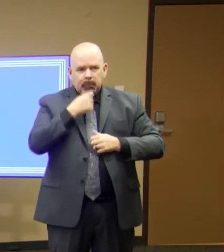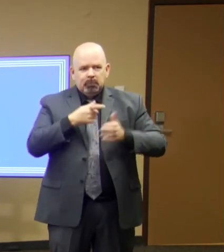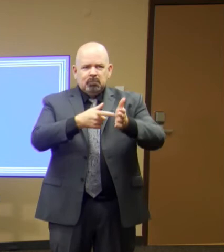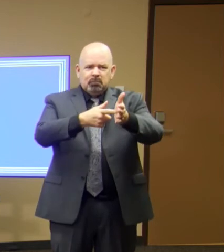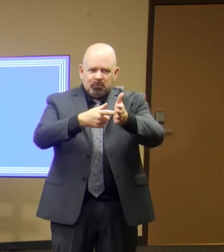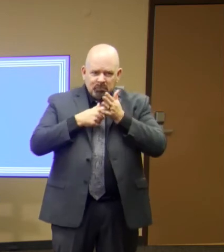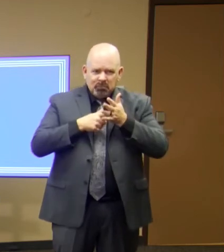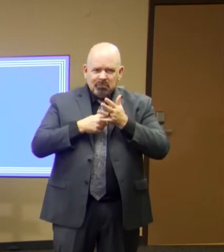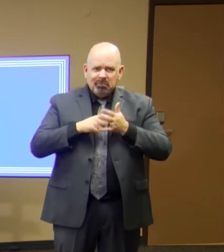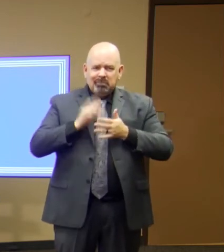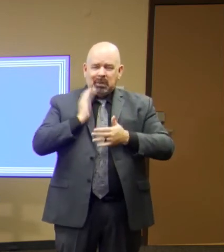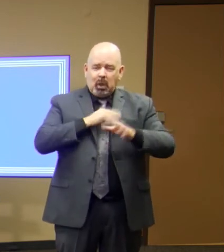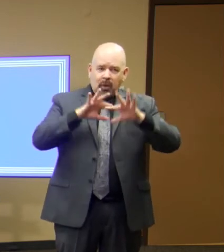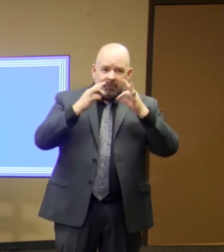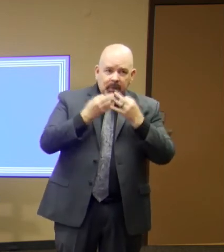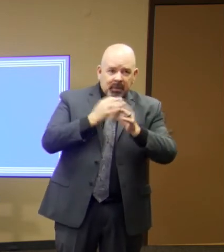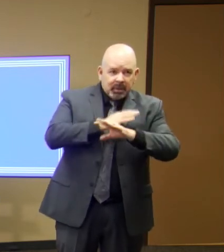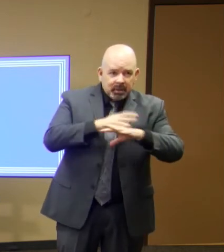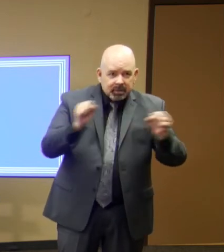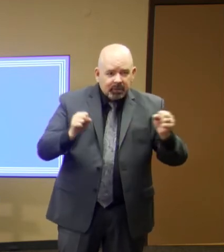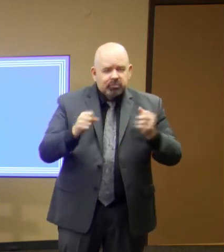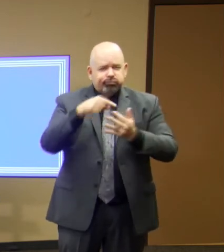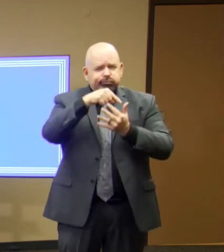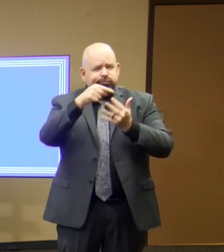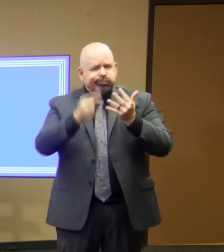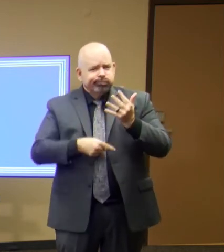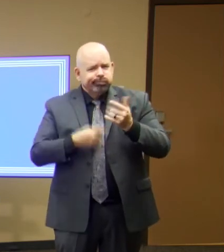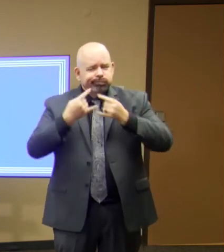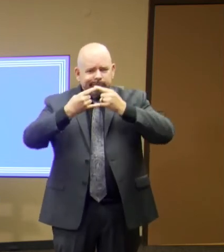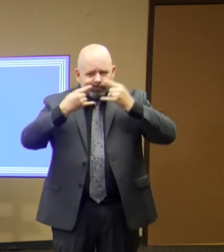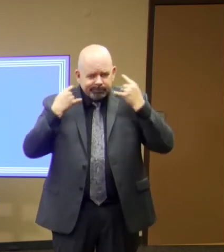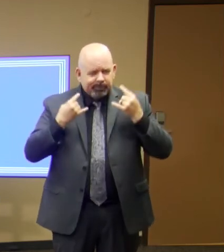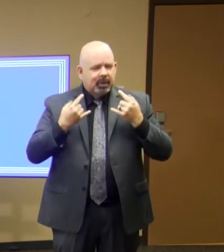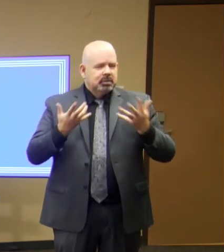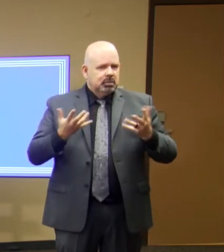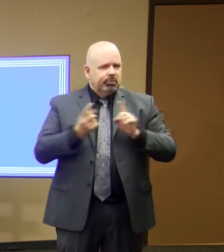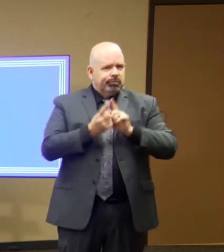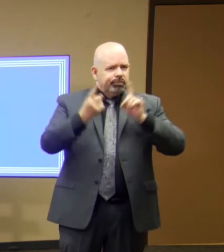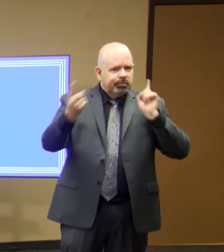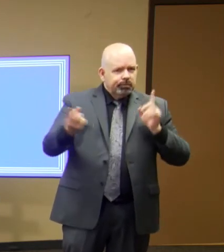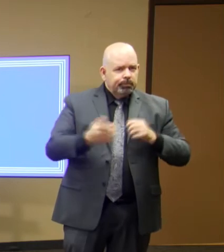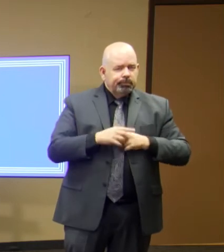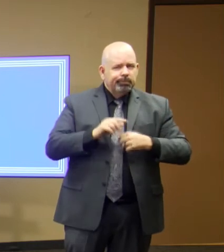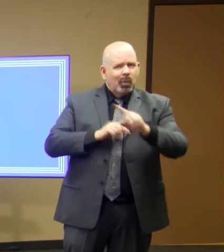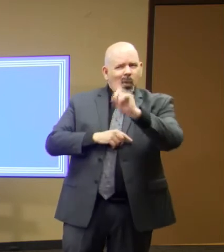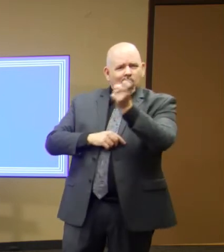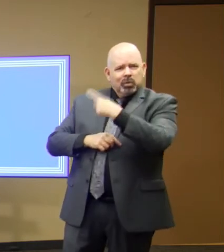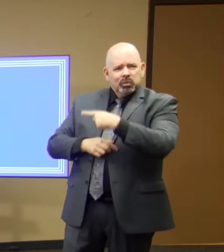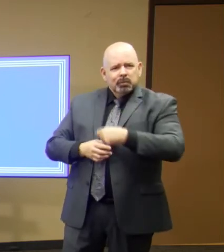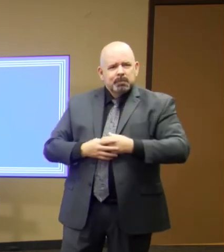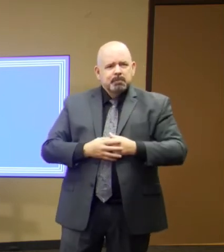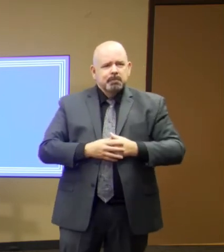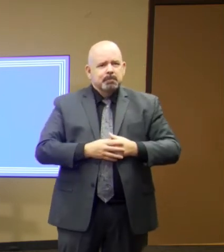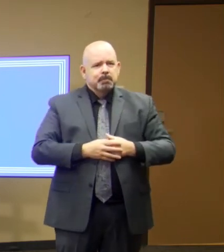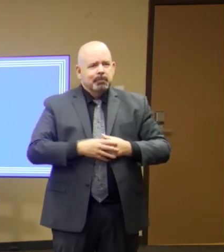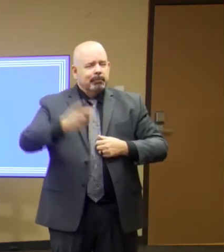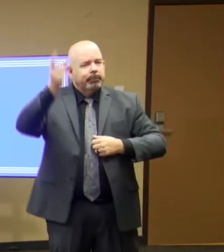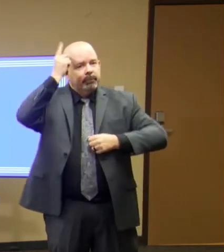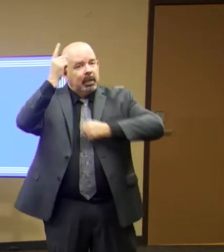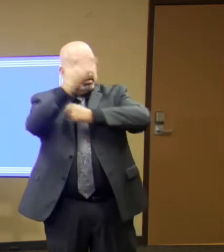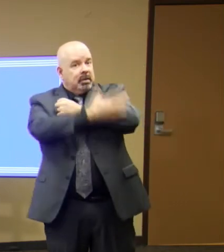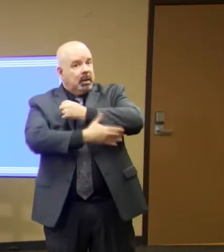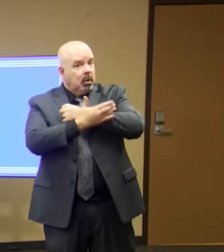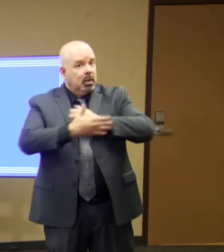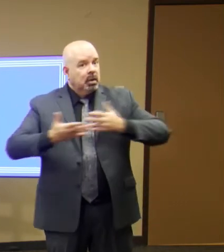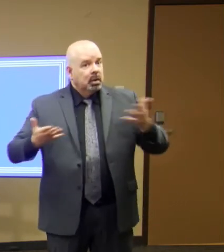strong. Any questions? Yes, ma'am. Judge, I know bars aren't allowed to over here in Dallas County, but over the weekend I've seen videos on social media